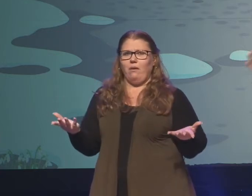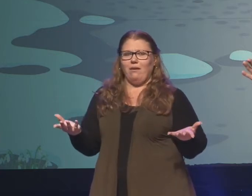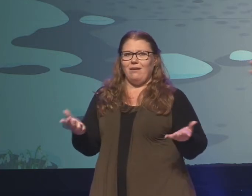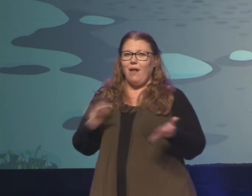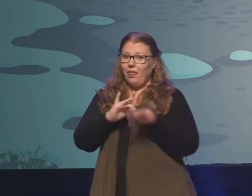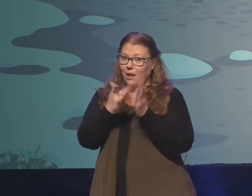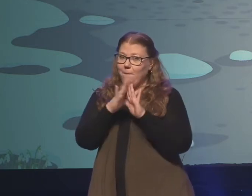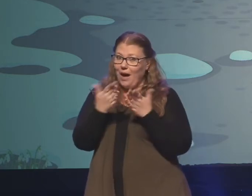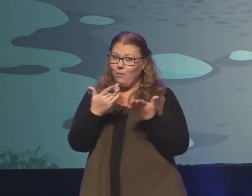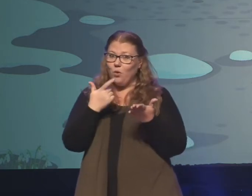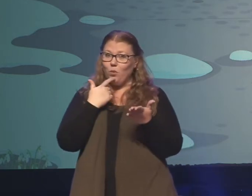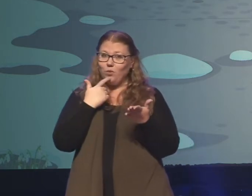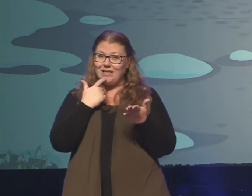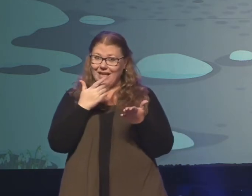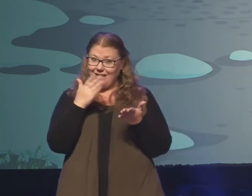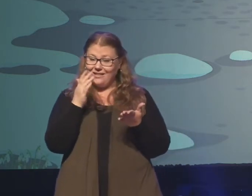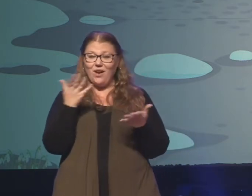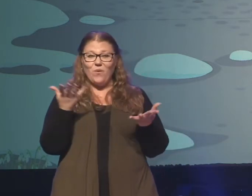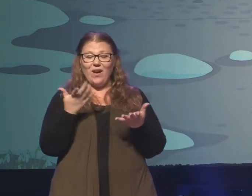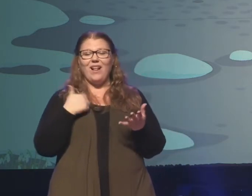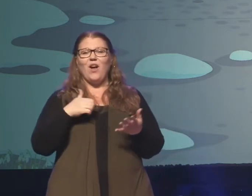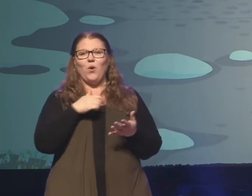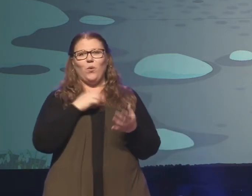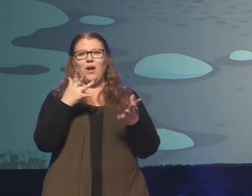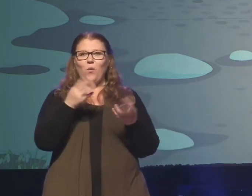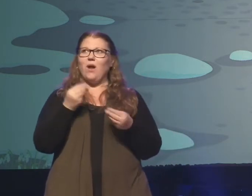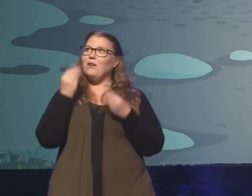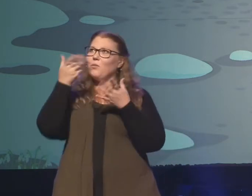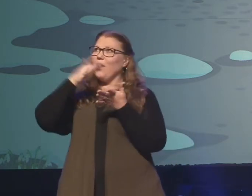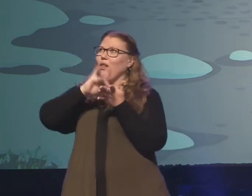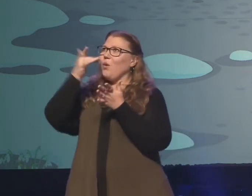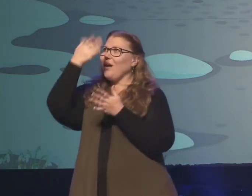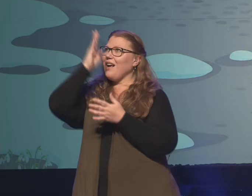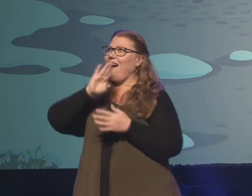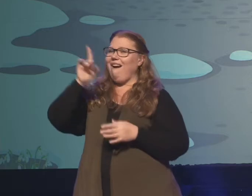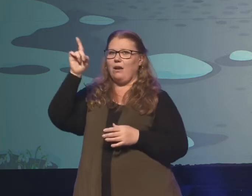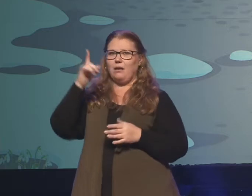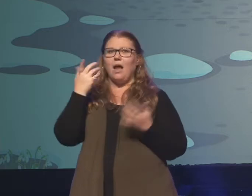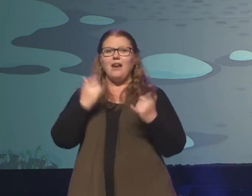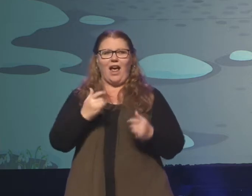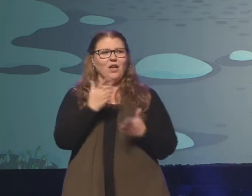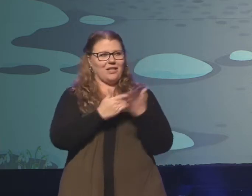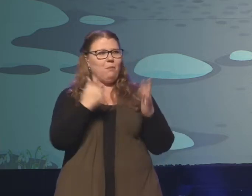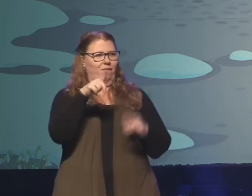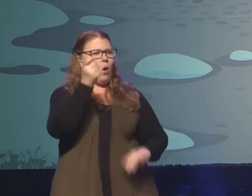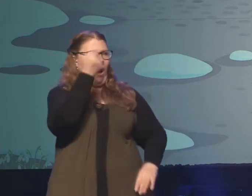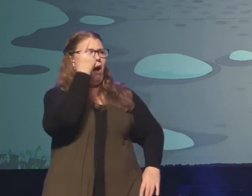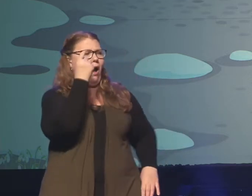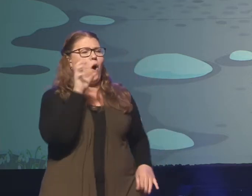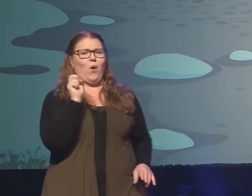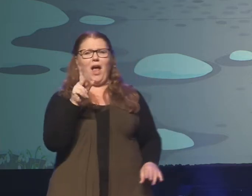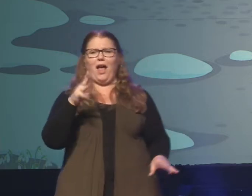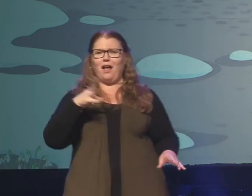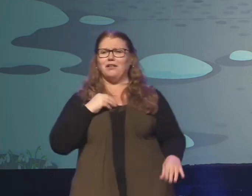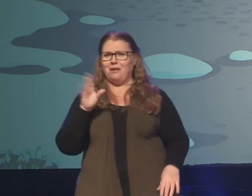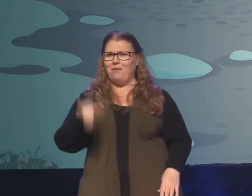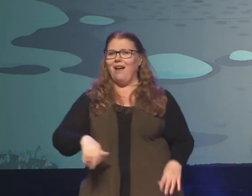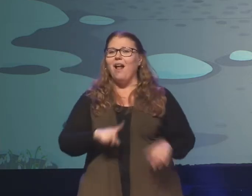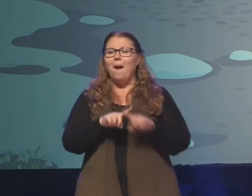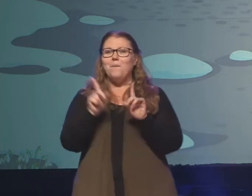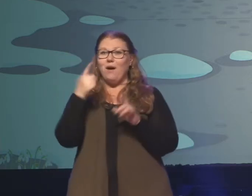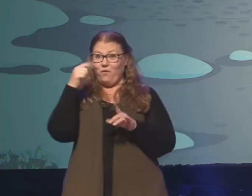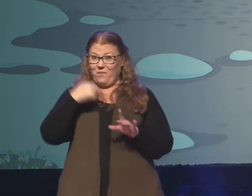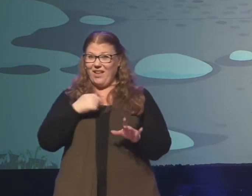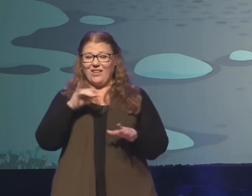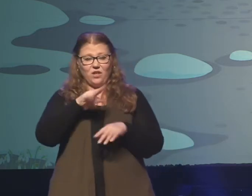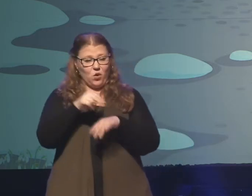Okay, the Bible way of saying that is we want to bring glory to God. Now some of you are like, okay, I can do that. But that's just, to me,